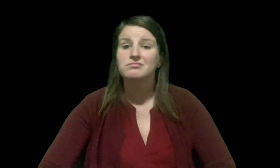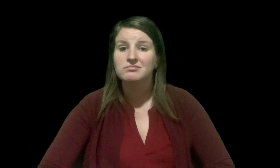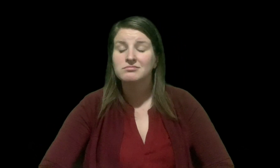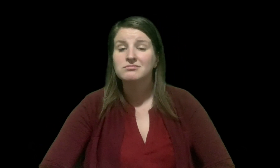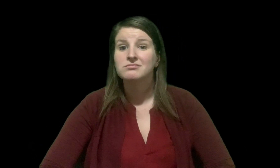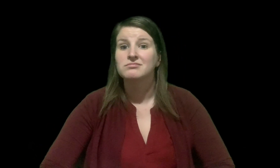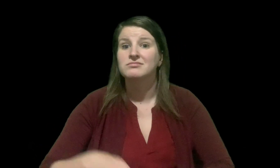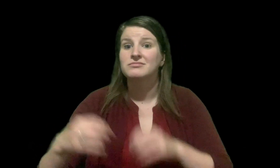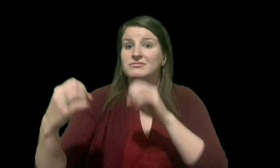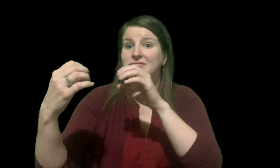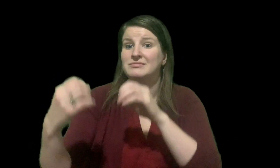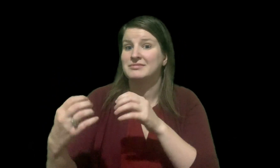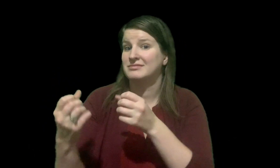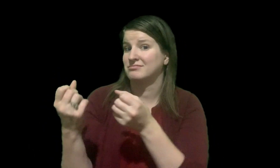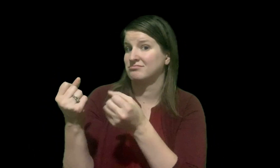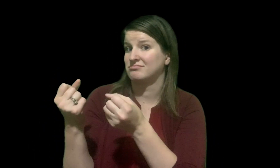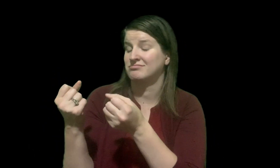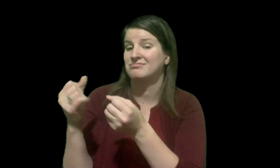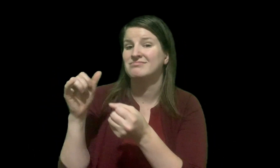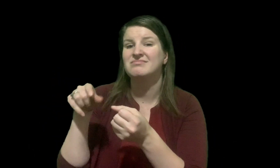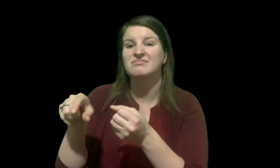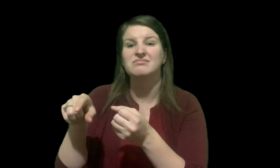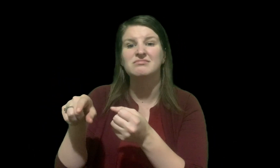feedback may help someone else who's in need.